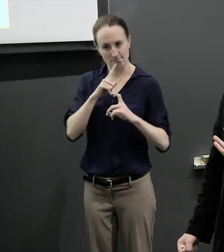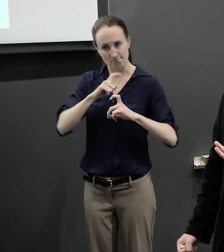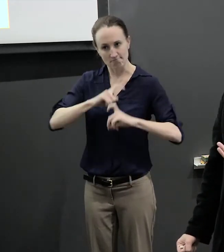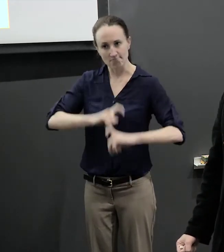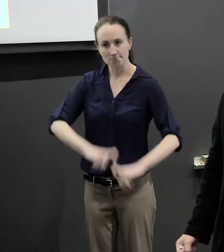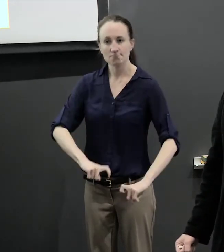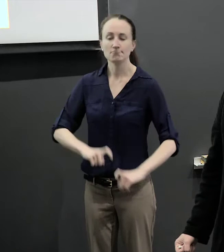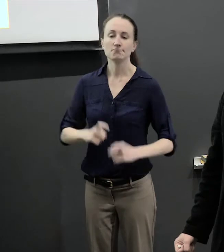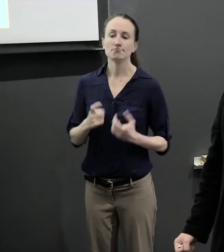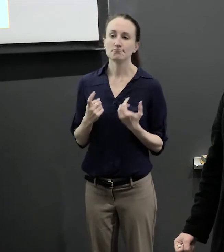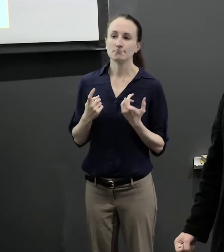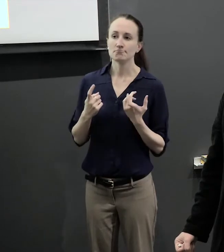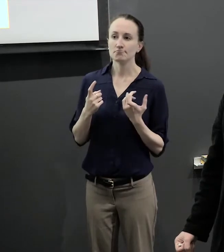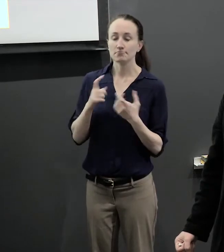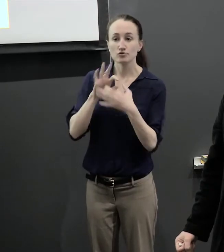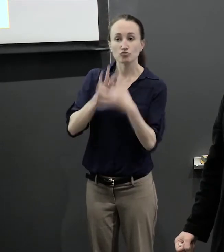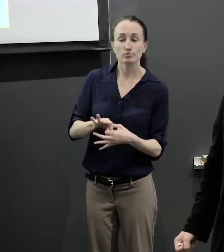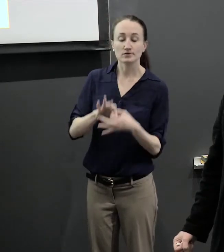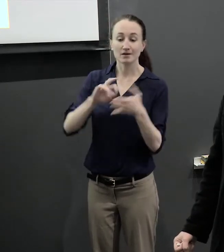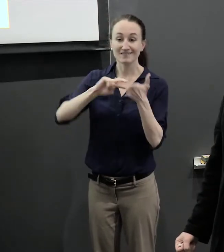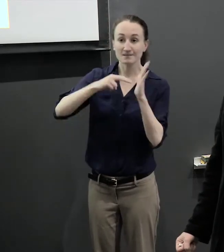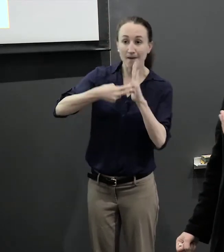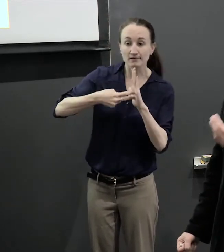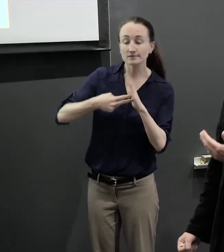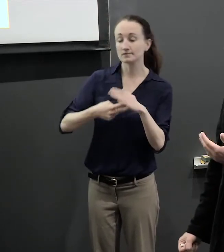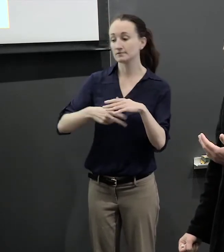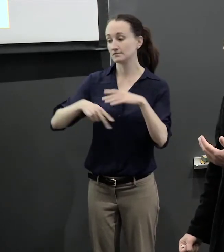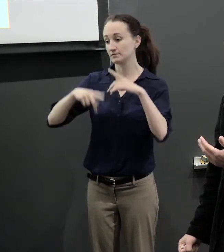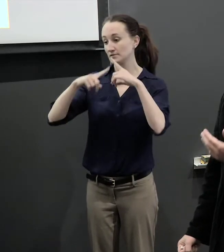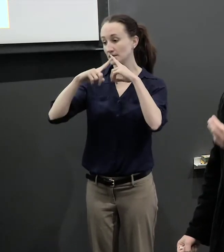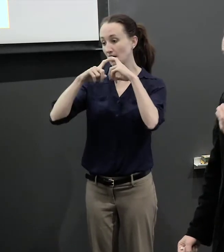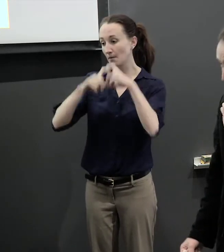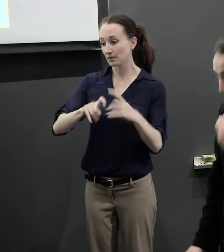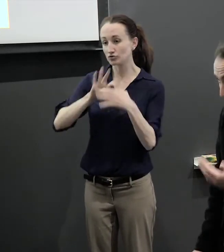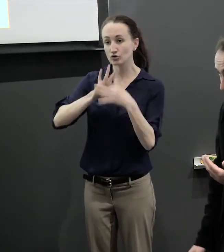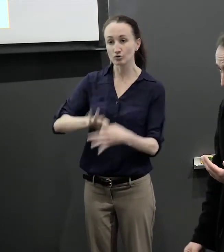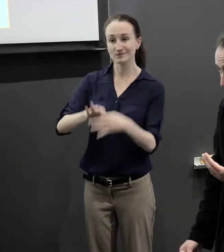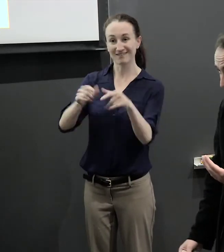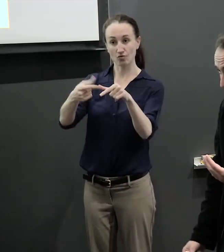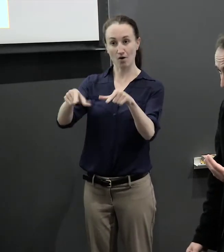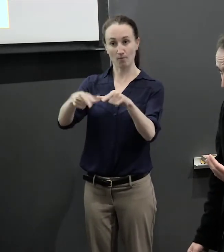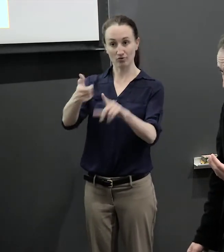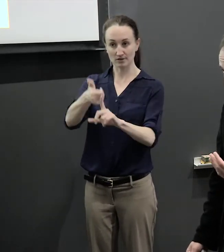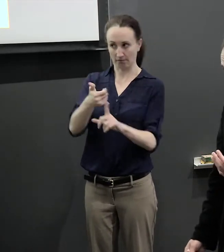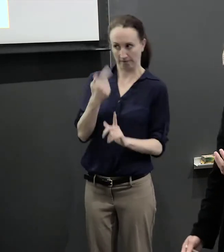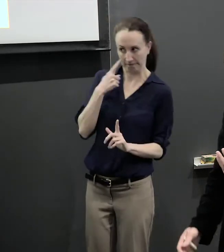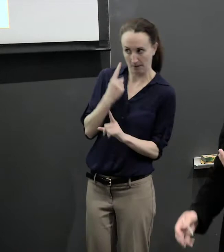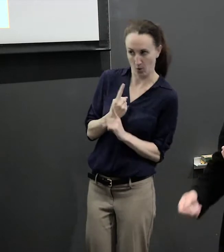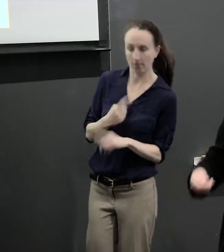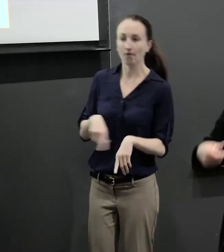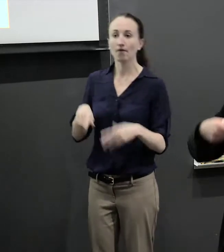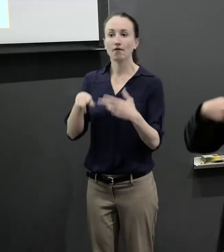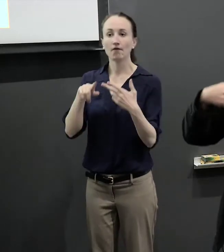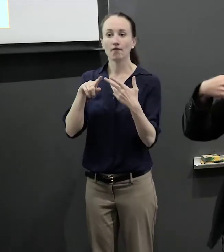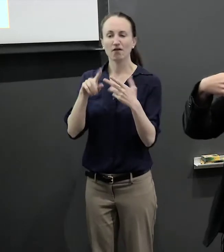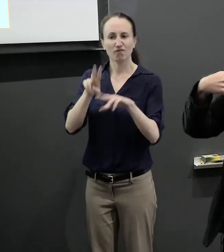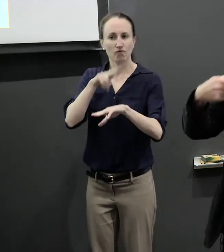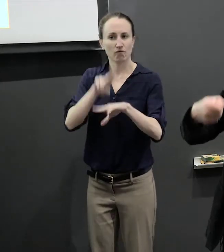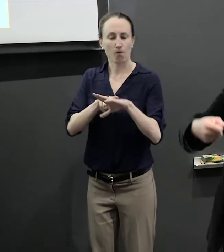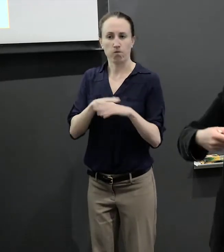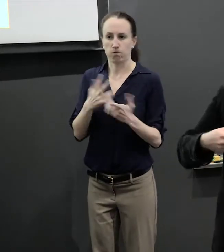They're much more sophisticated in terms of their semantics. They're much more sophisticated in terms of their grammar, if I'm right. And of